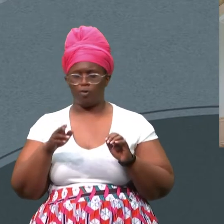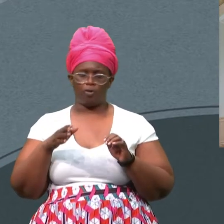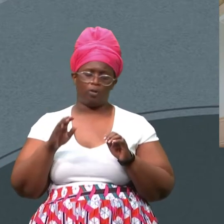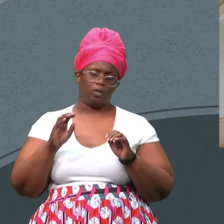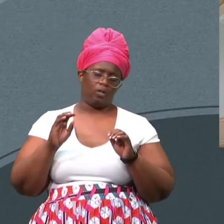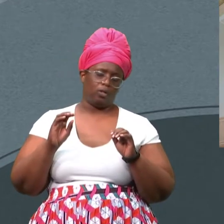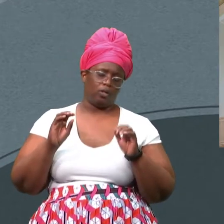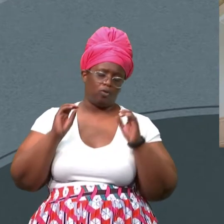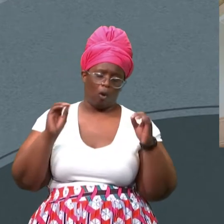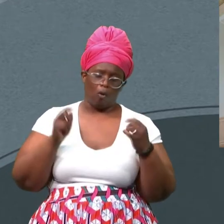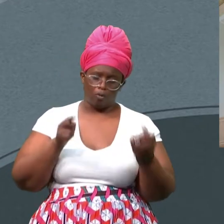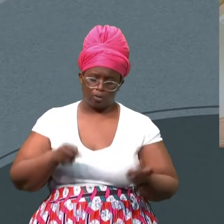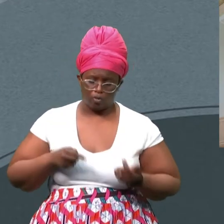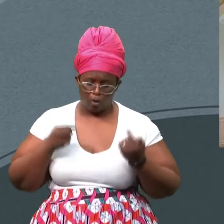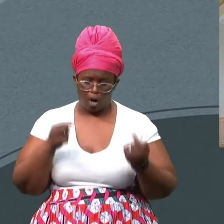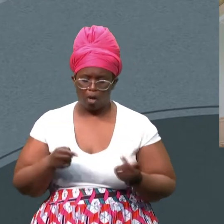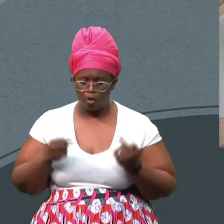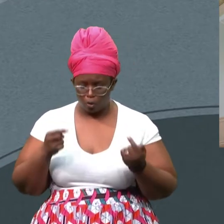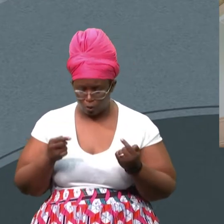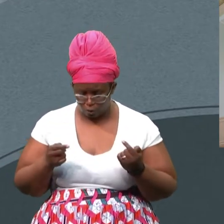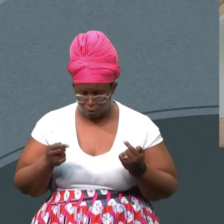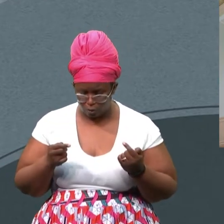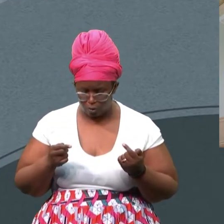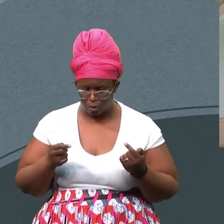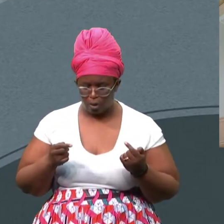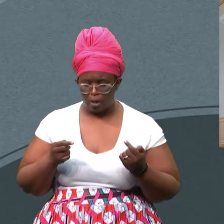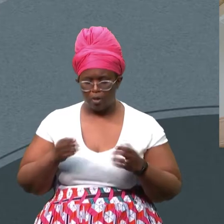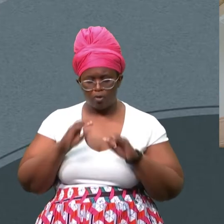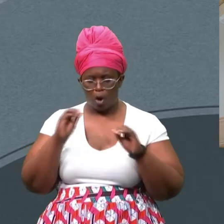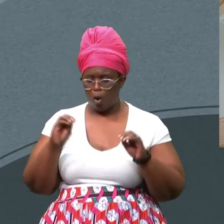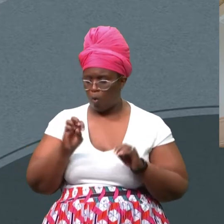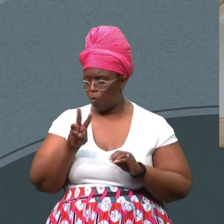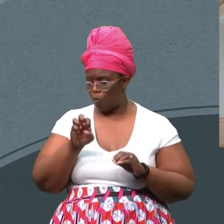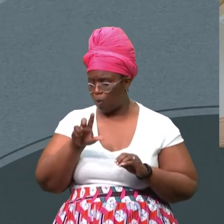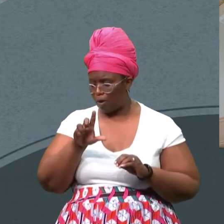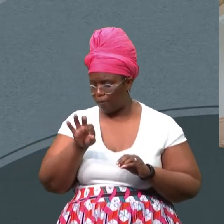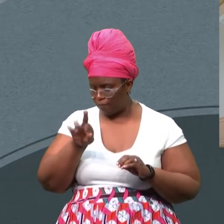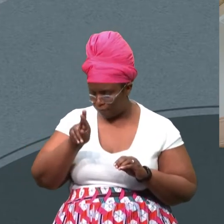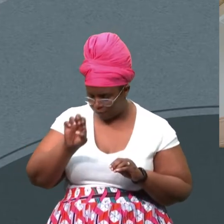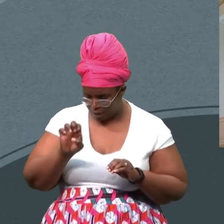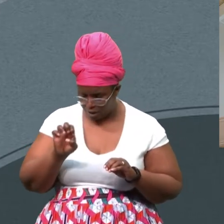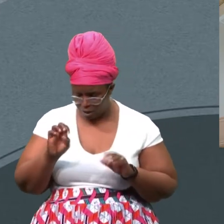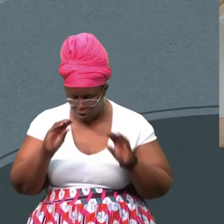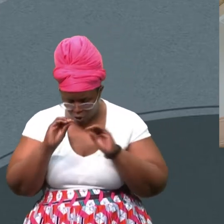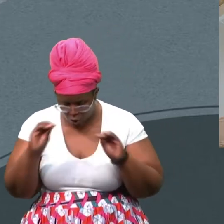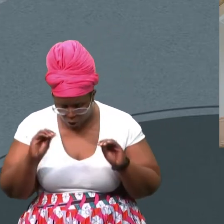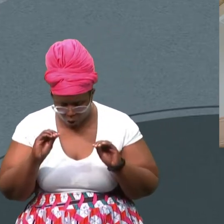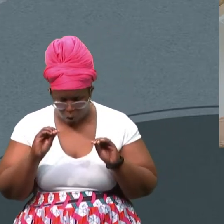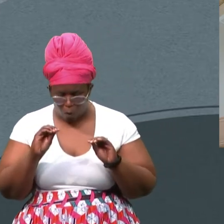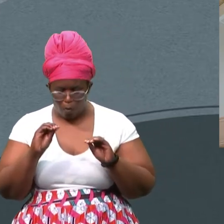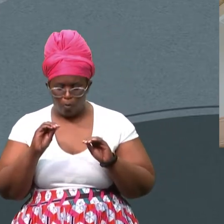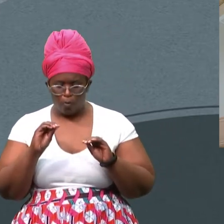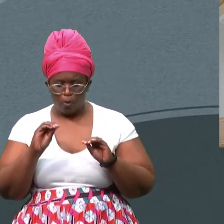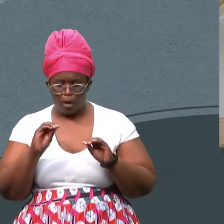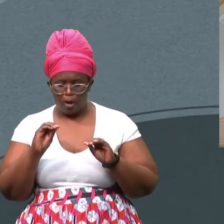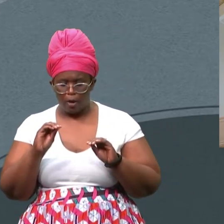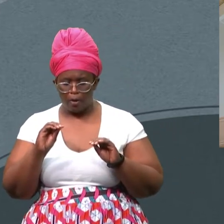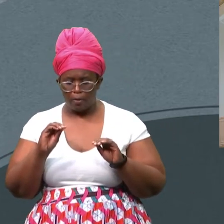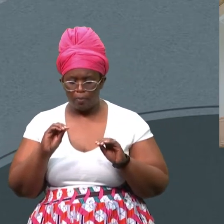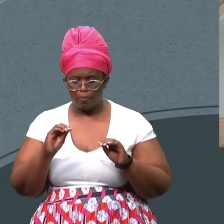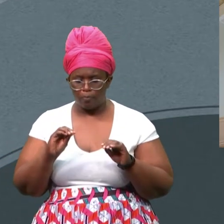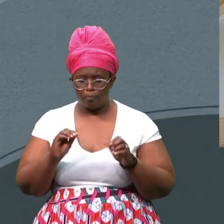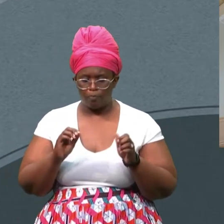the struggles that we're having. From now on, there won't be welfare. From now on, there won't be unemployment. From now on, there won't be